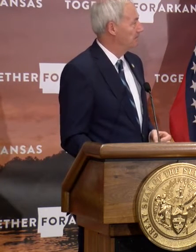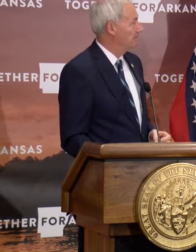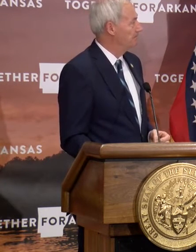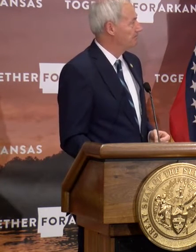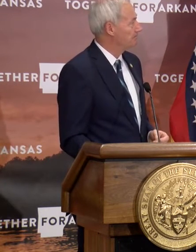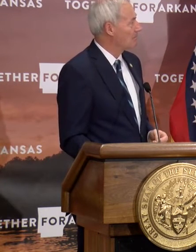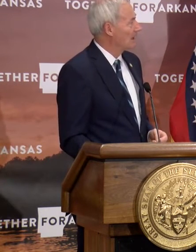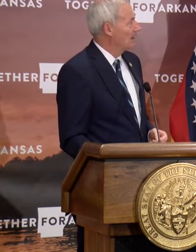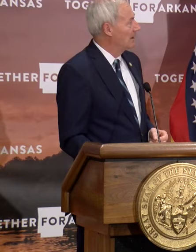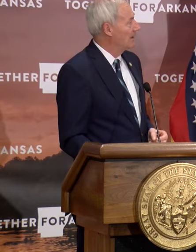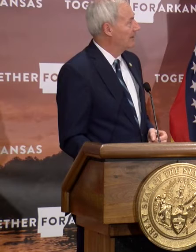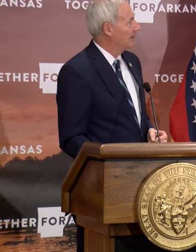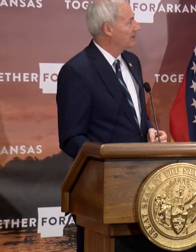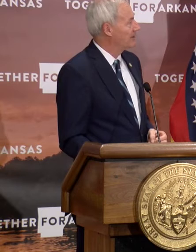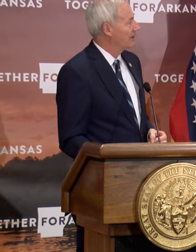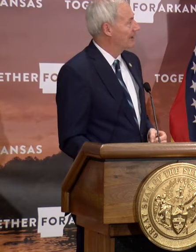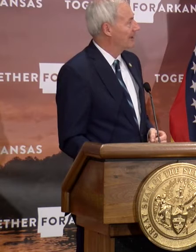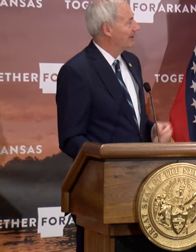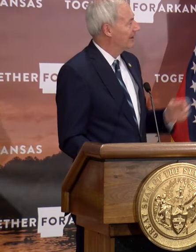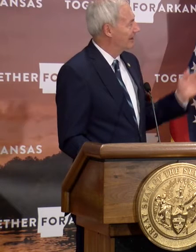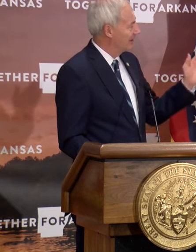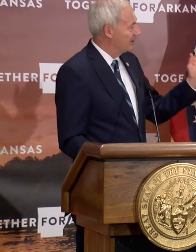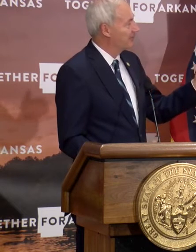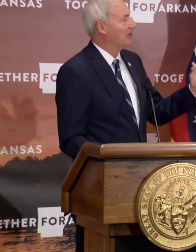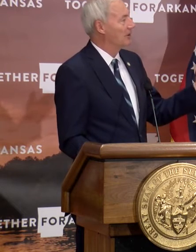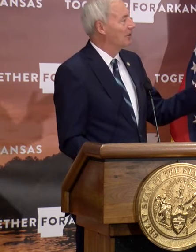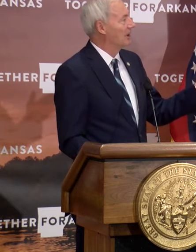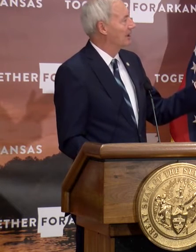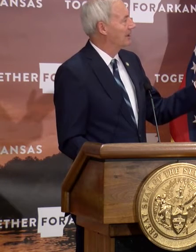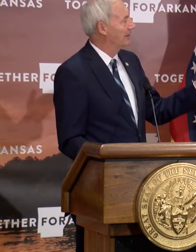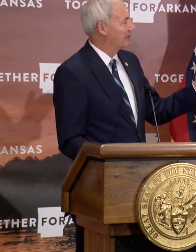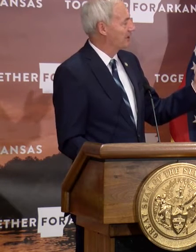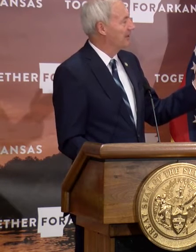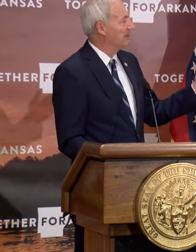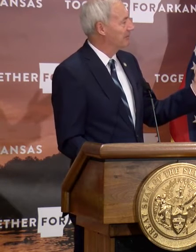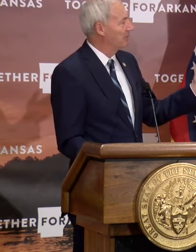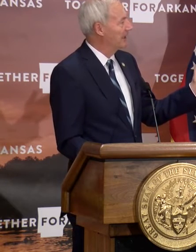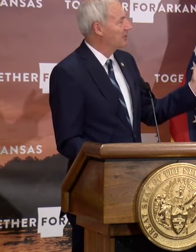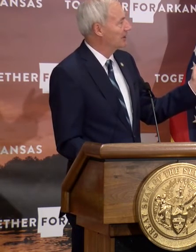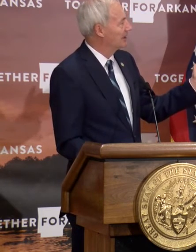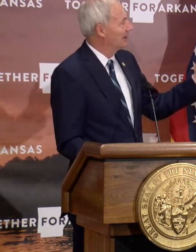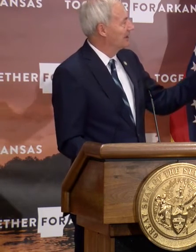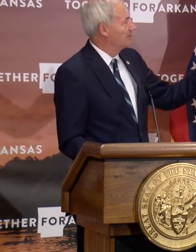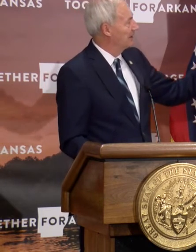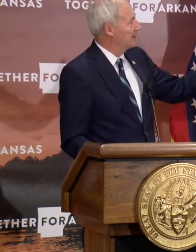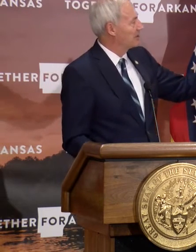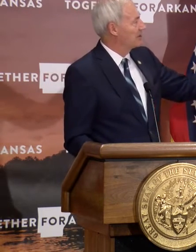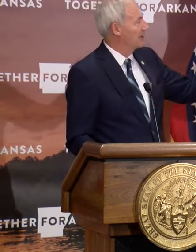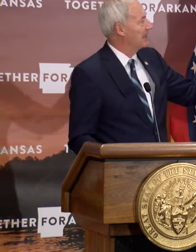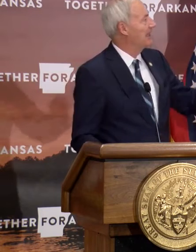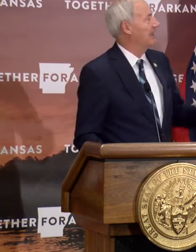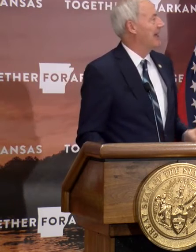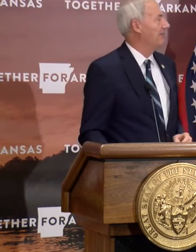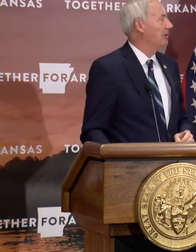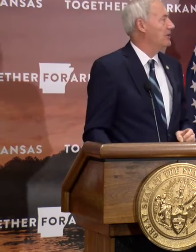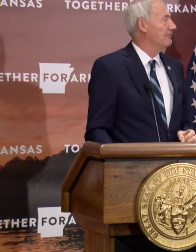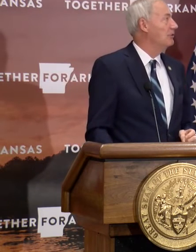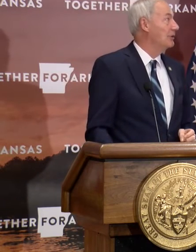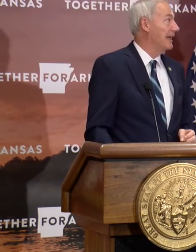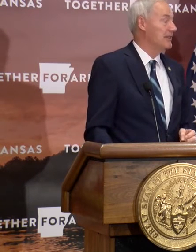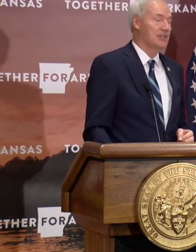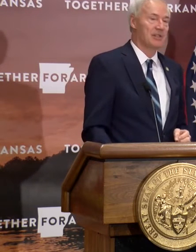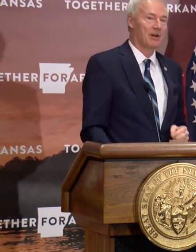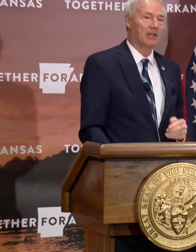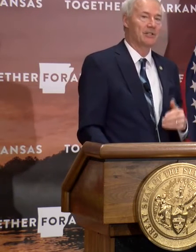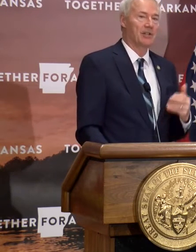then this is a different look of the same information, but this is the daily average of